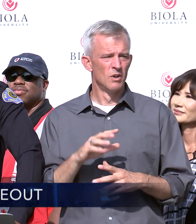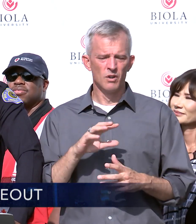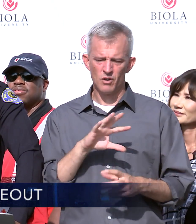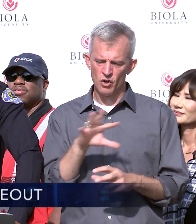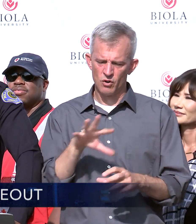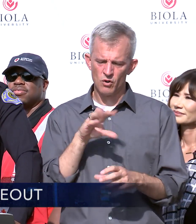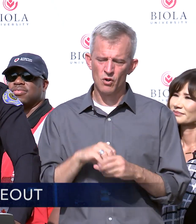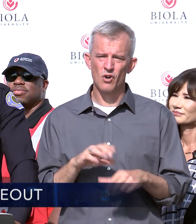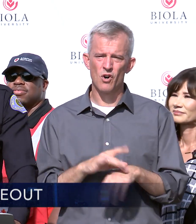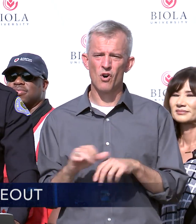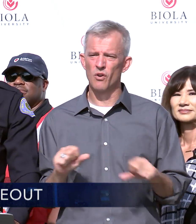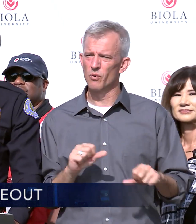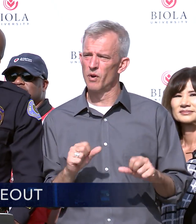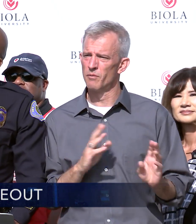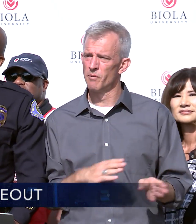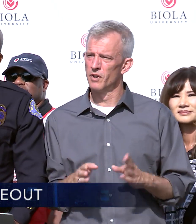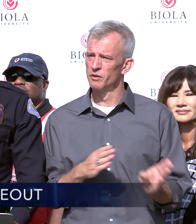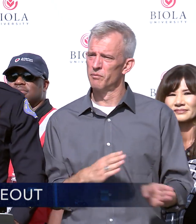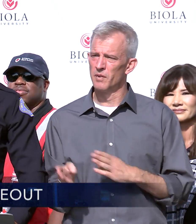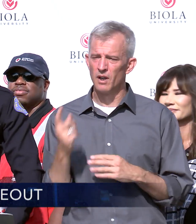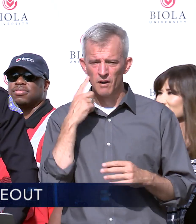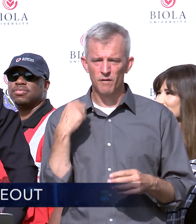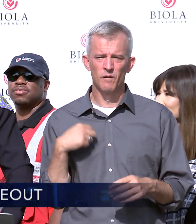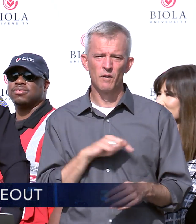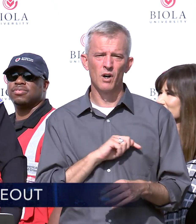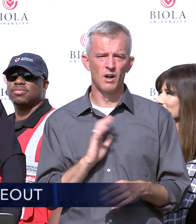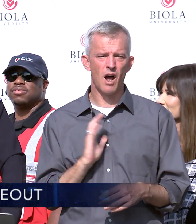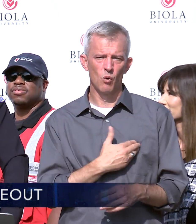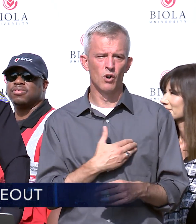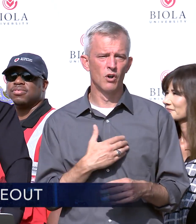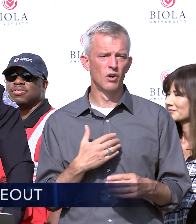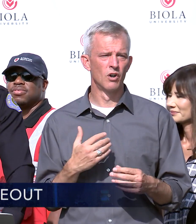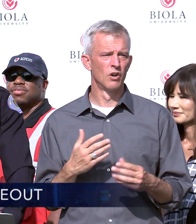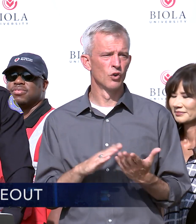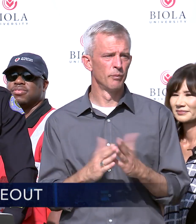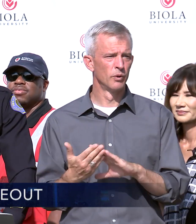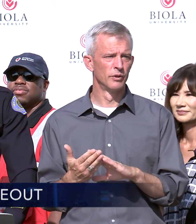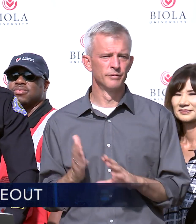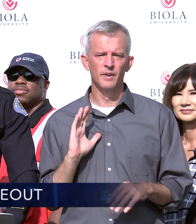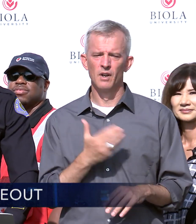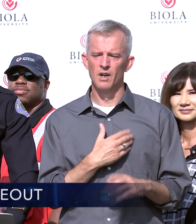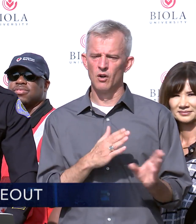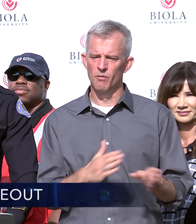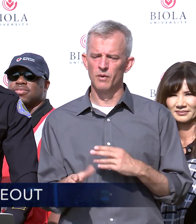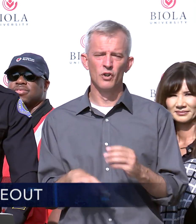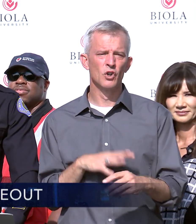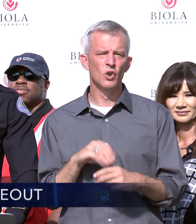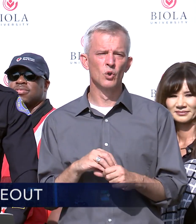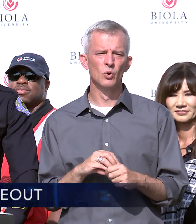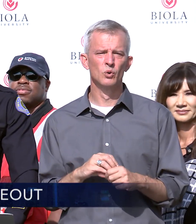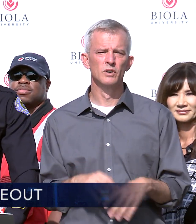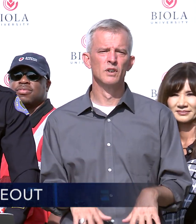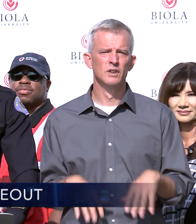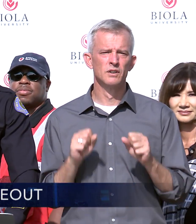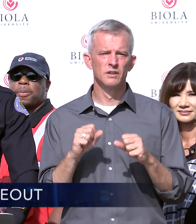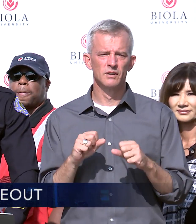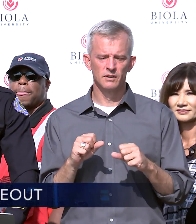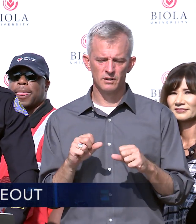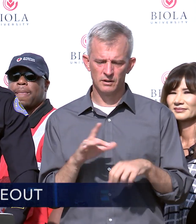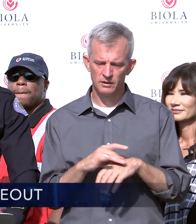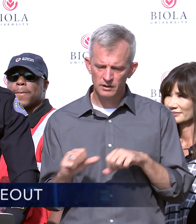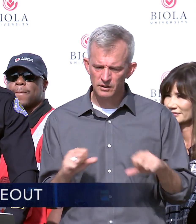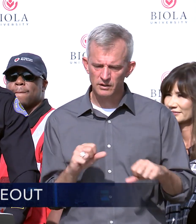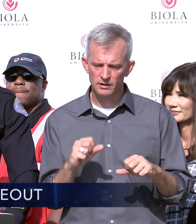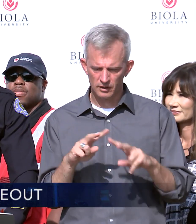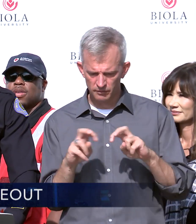earthquake preparedness plan for our campus, the community. Our plan includes conducting seismic assessment